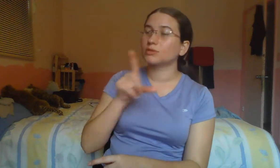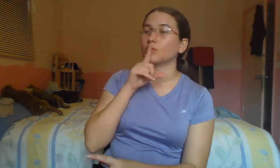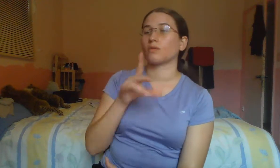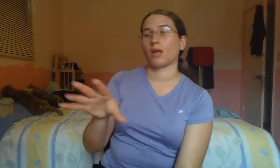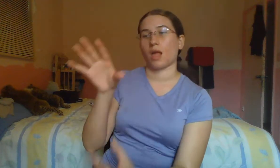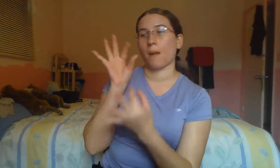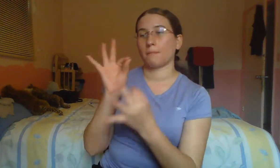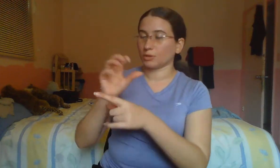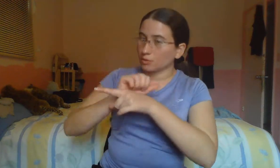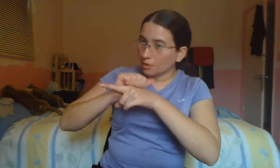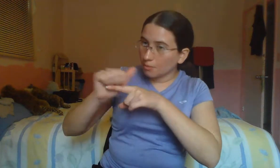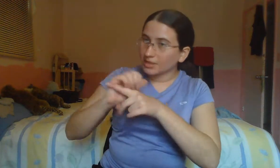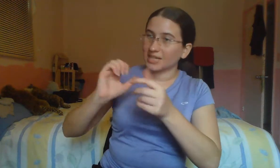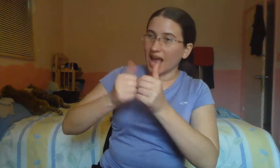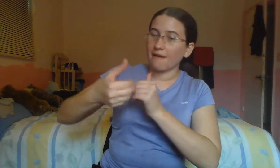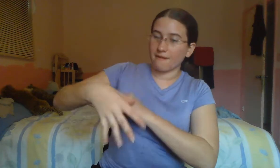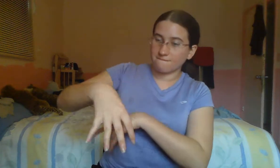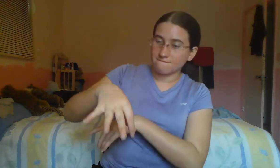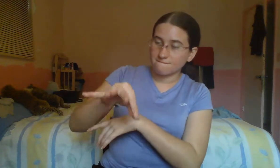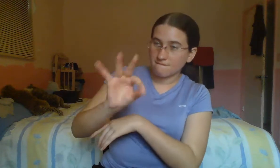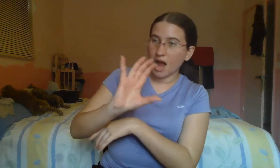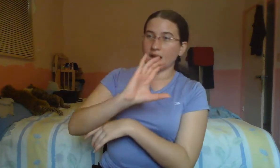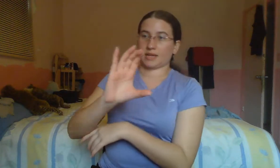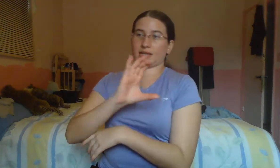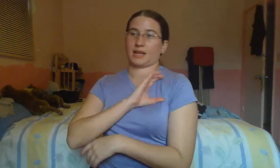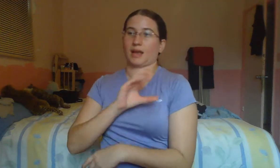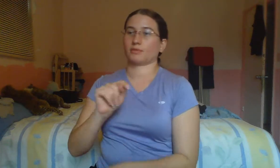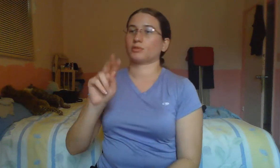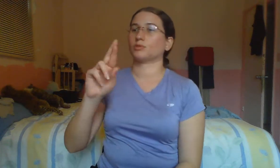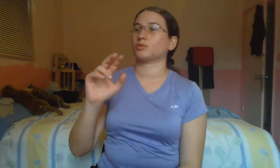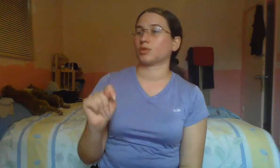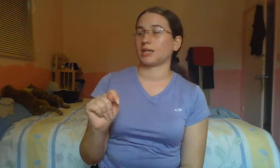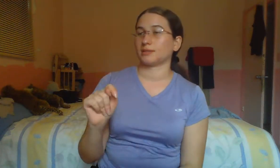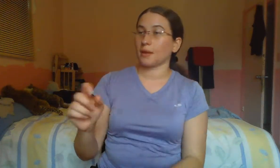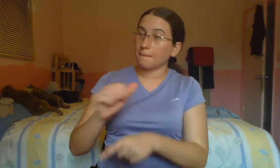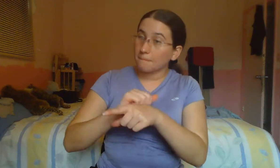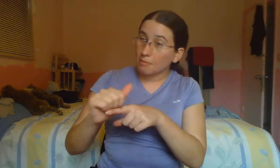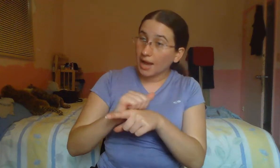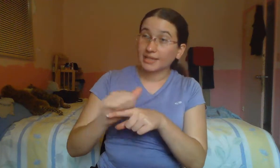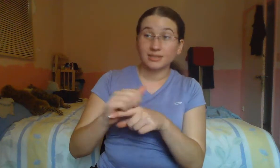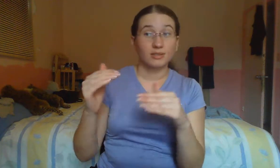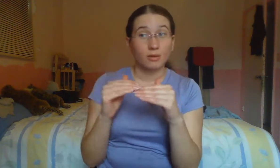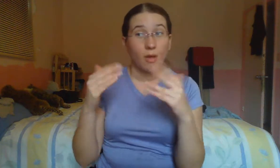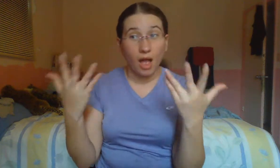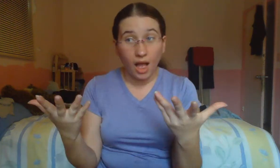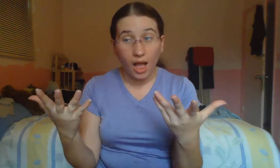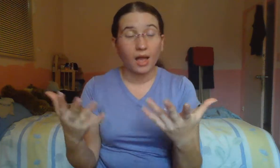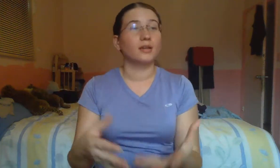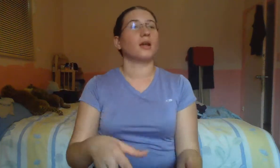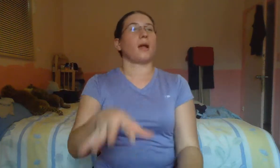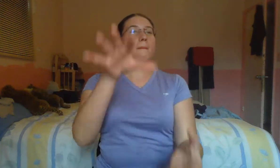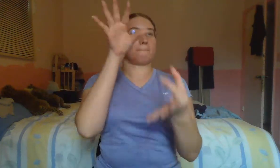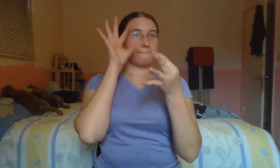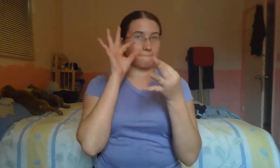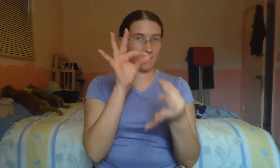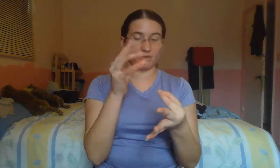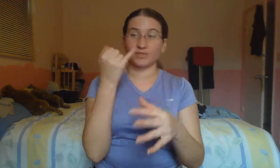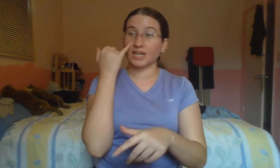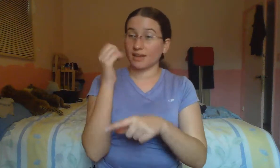practice how to find character traits more today, because practice makes perfect. So the more we practice, the better we